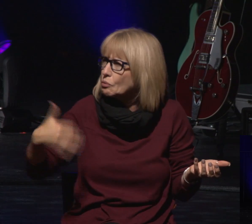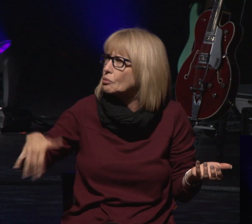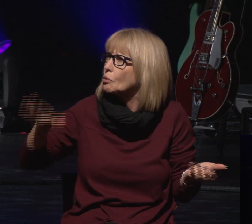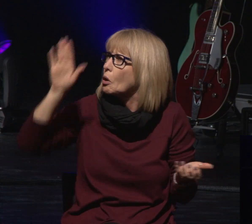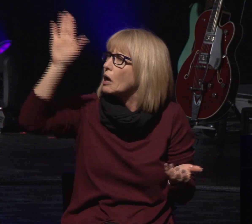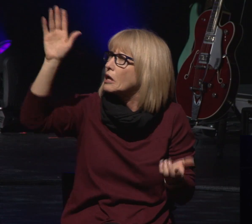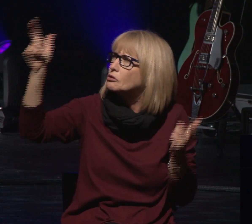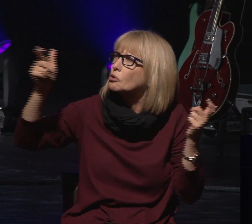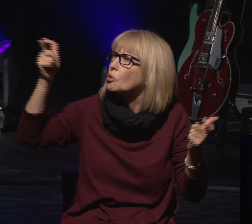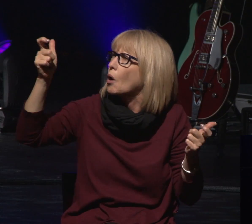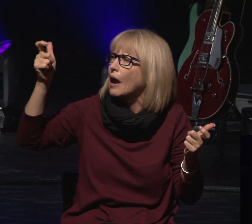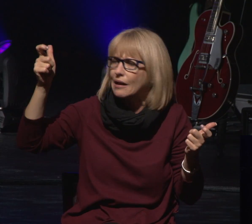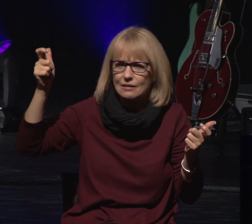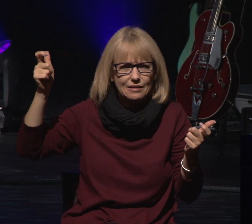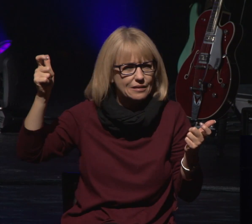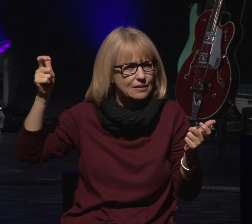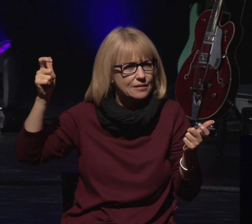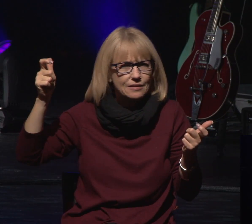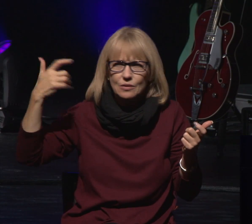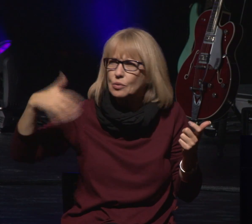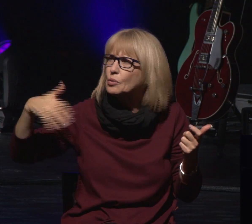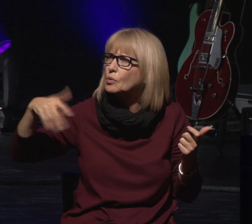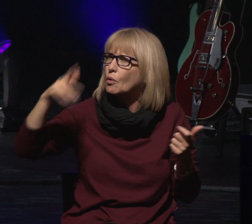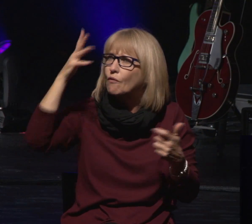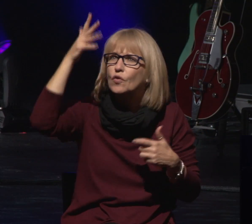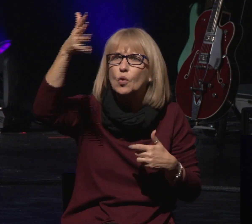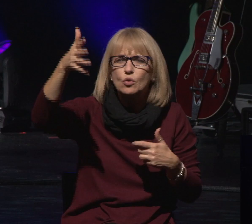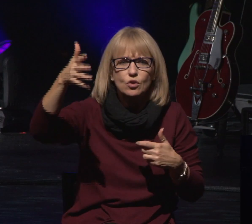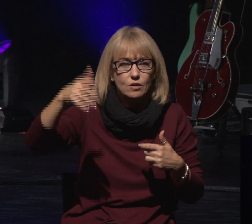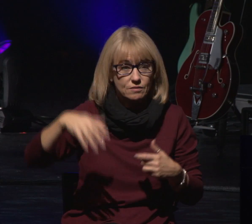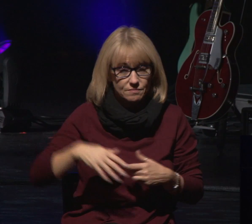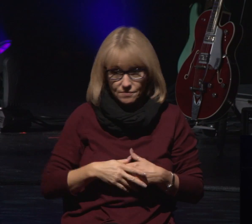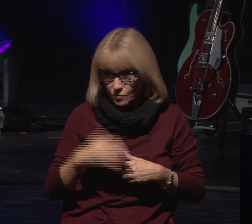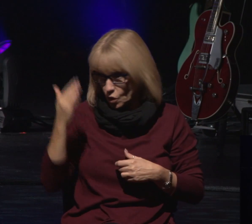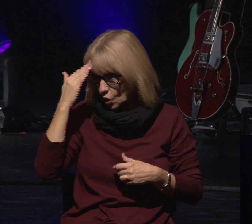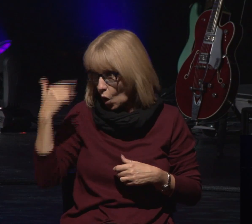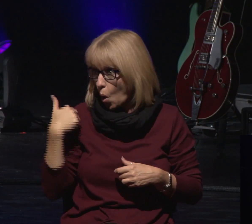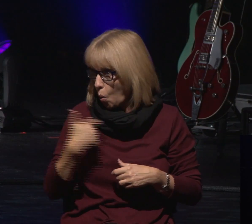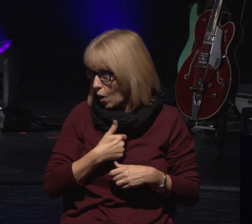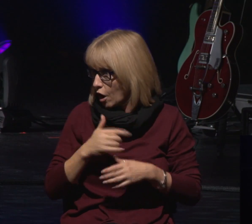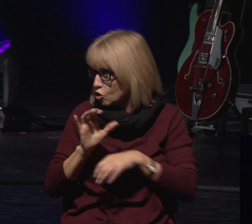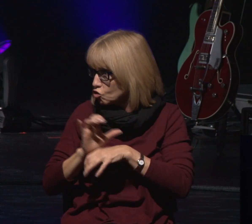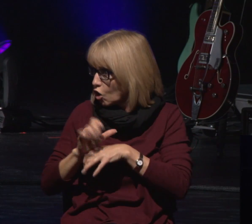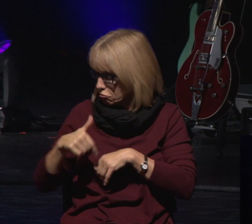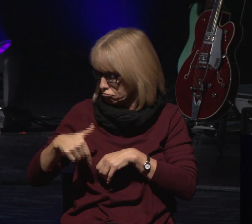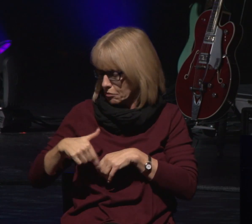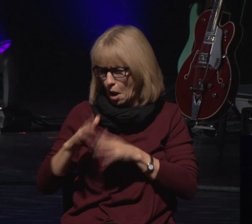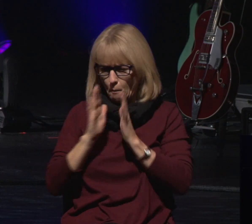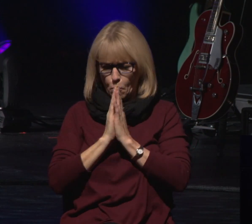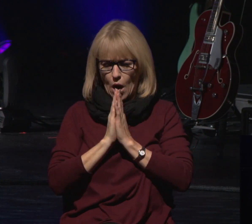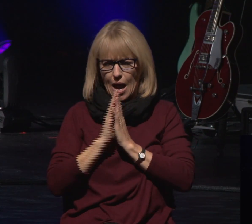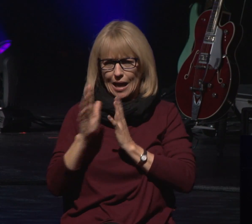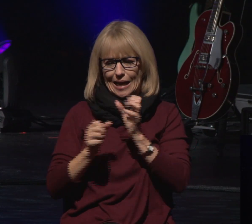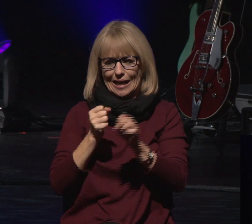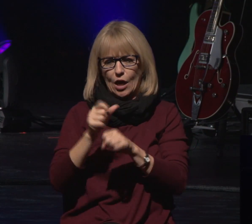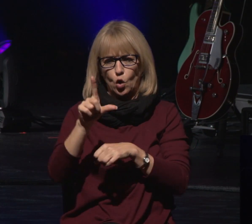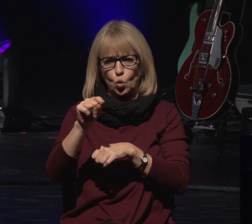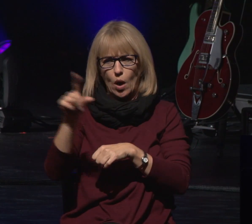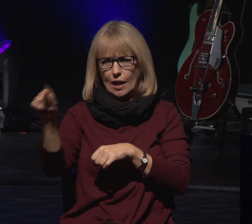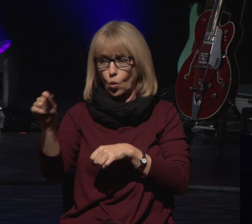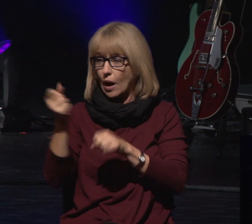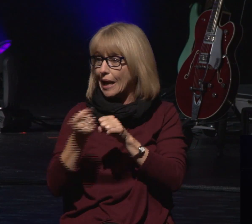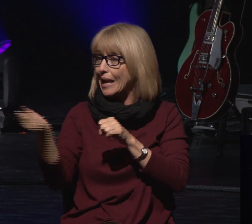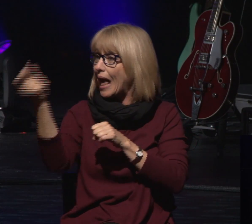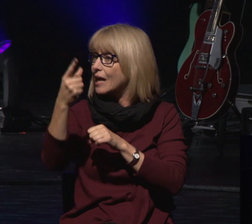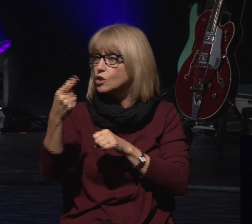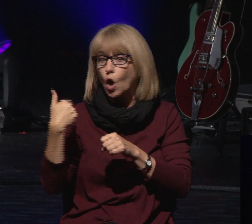this. In fact, I just let you know now that year 2020, we've been praying about, God, what should we do? What should our focus be? And we're going to be